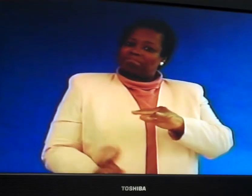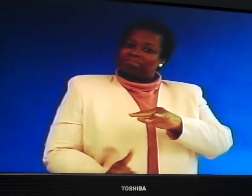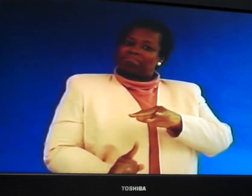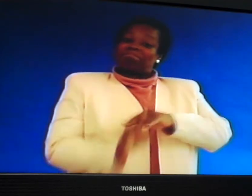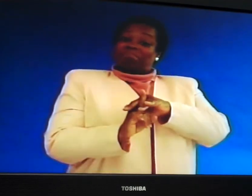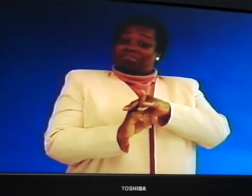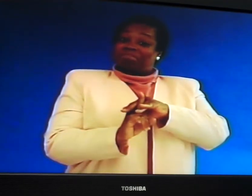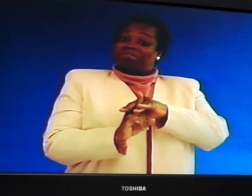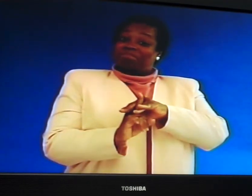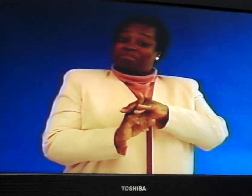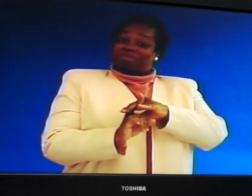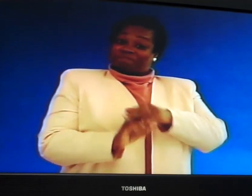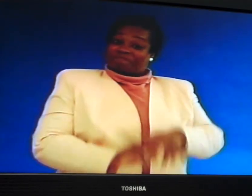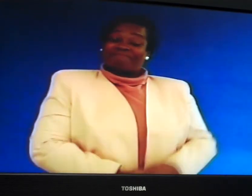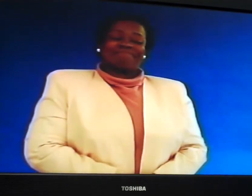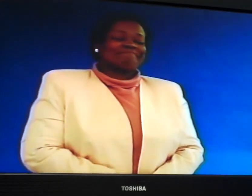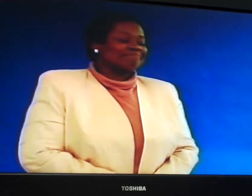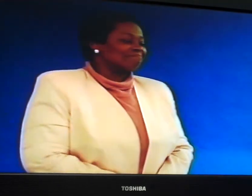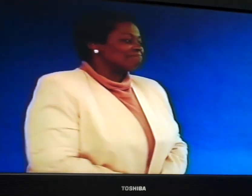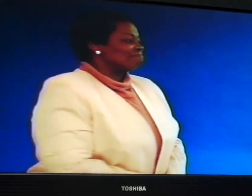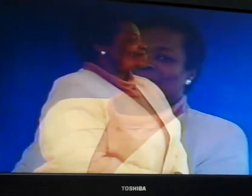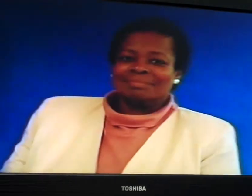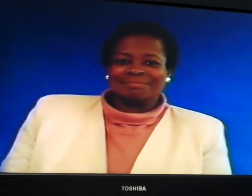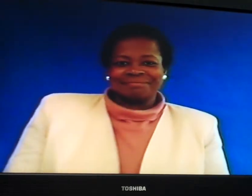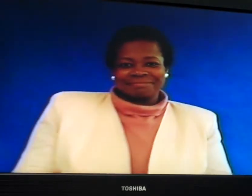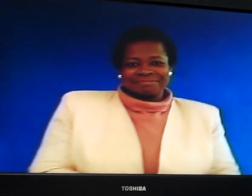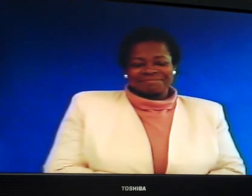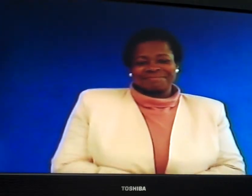Now, George Videt, he was a 2-time president at the NAD.